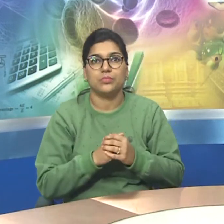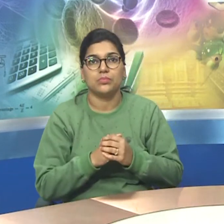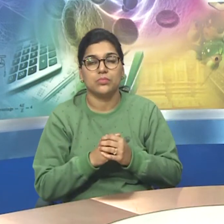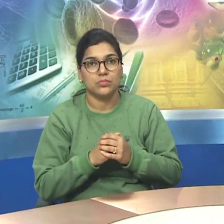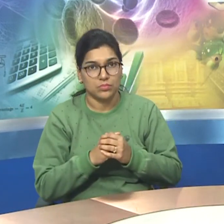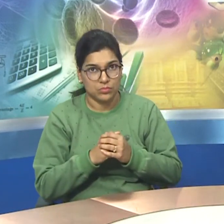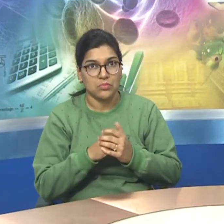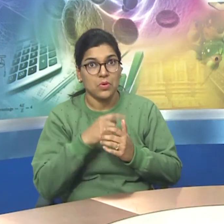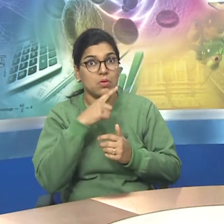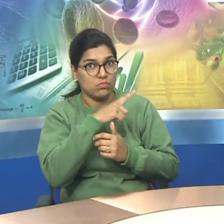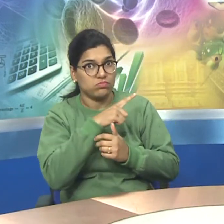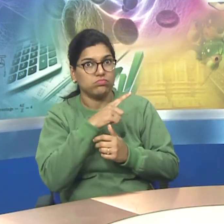10th word